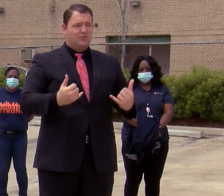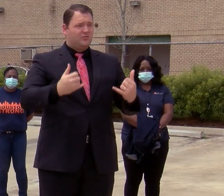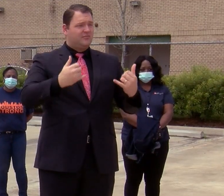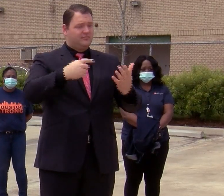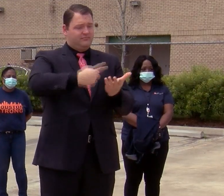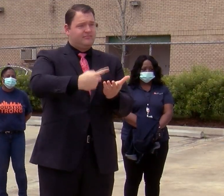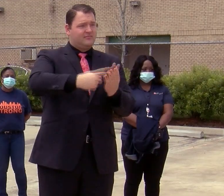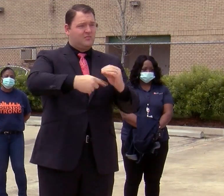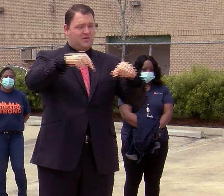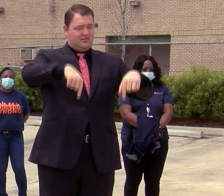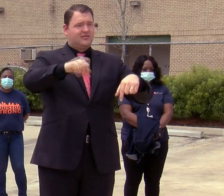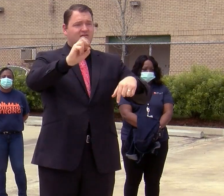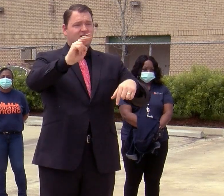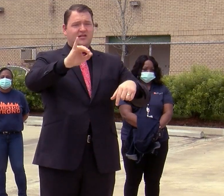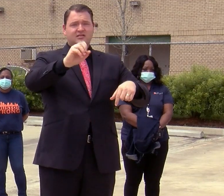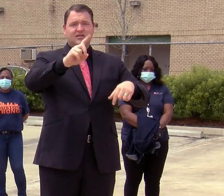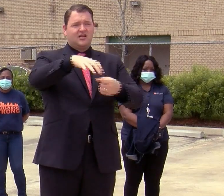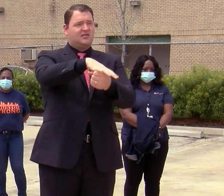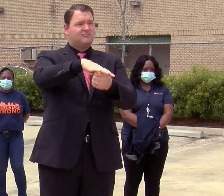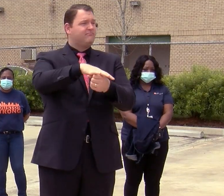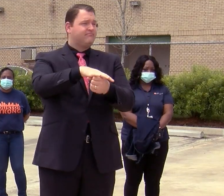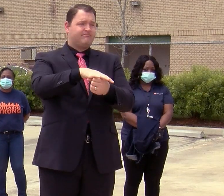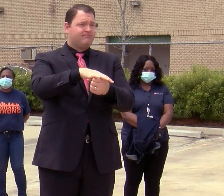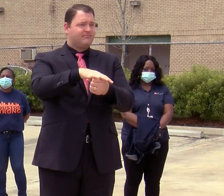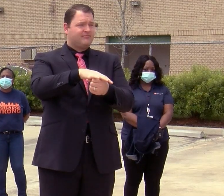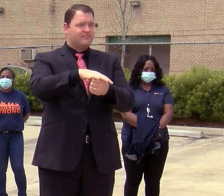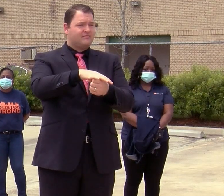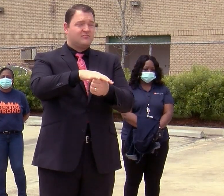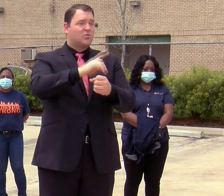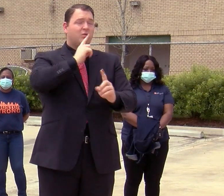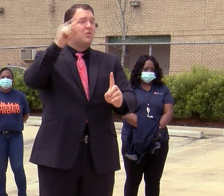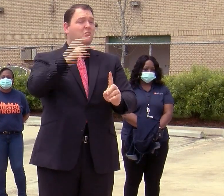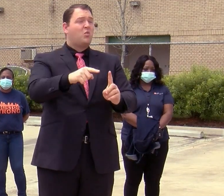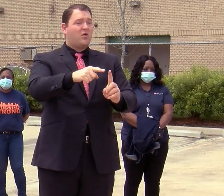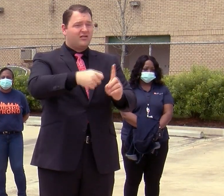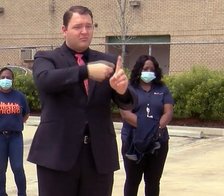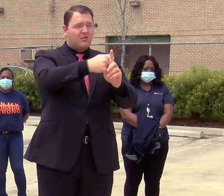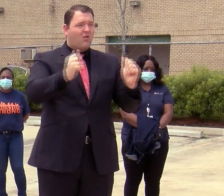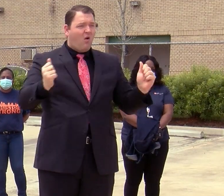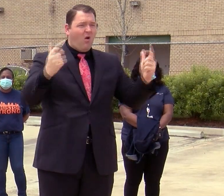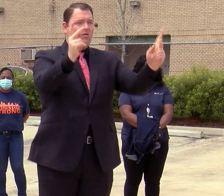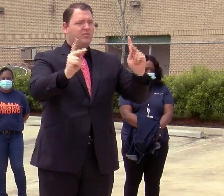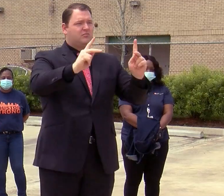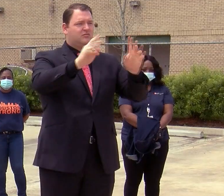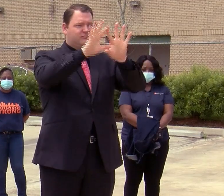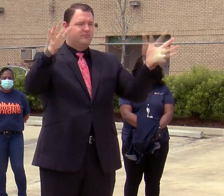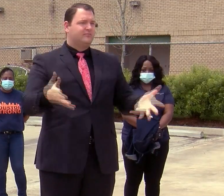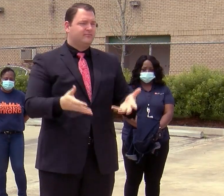Sunnyside. It's about every person on the planet Earth. I thank you, Mayor.